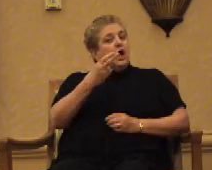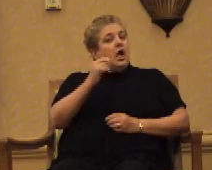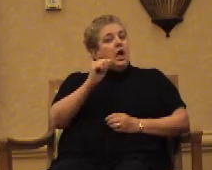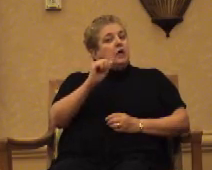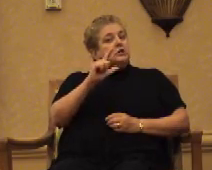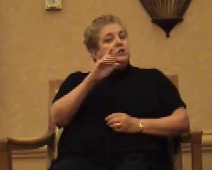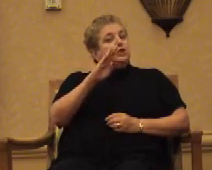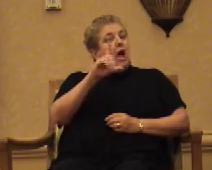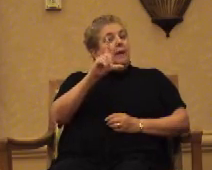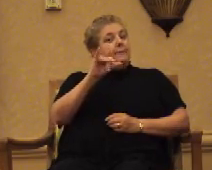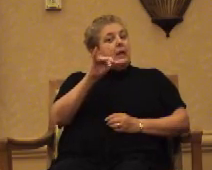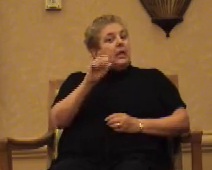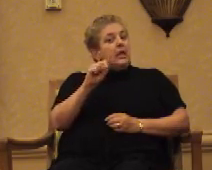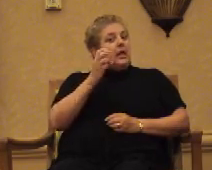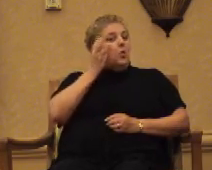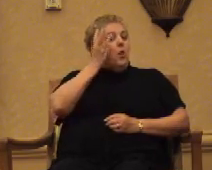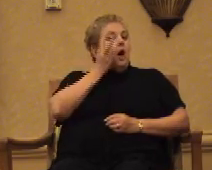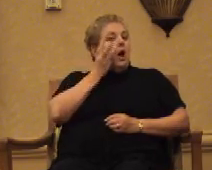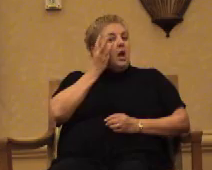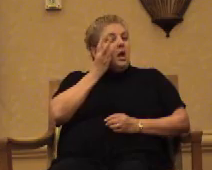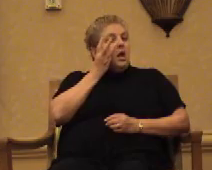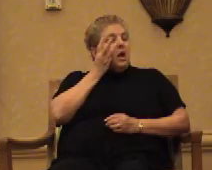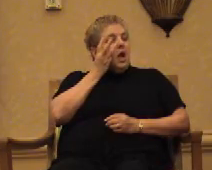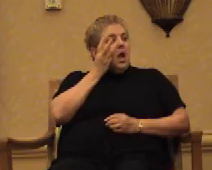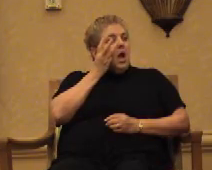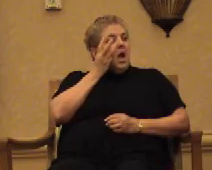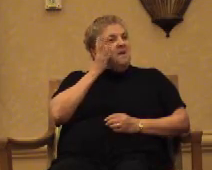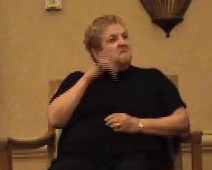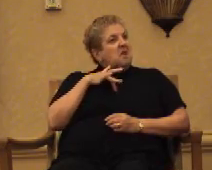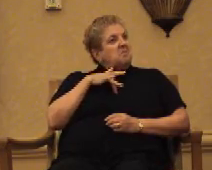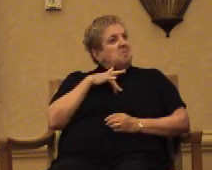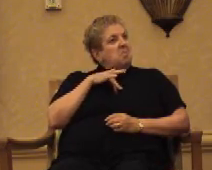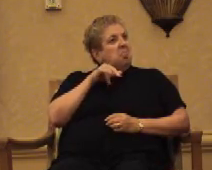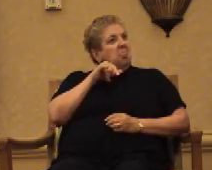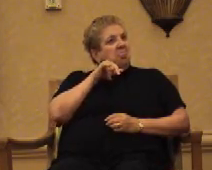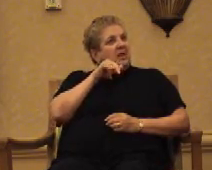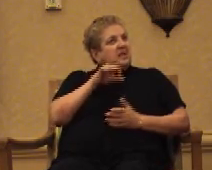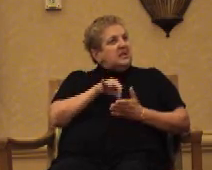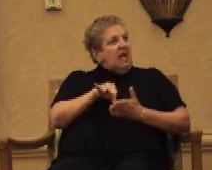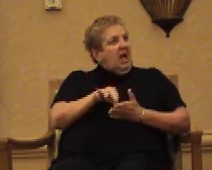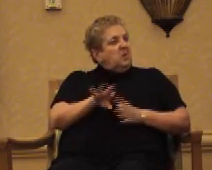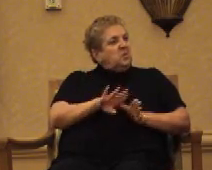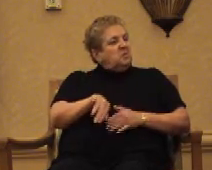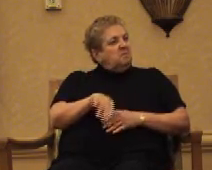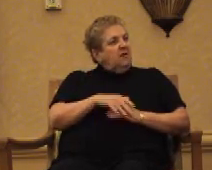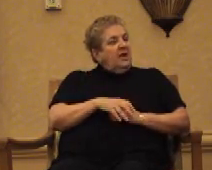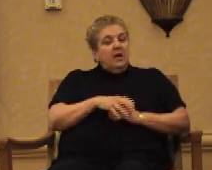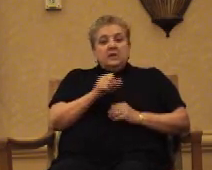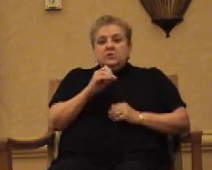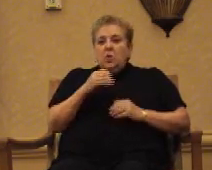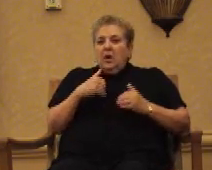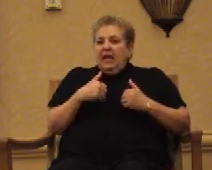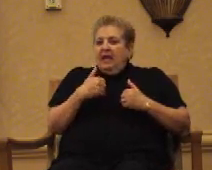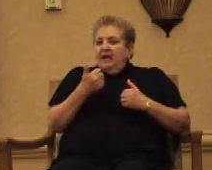Apparently I wasn't counting Chablis that day. And I had a couple splits of